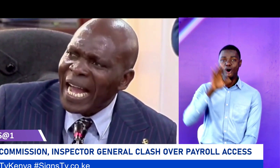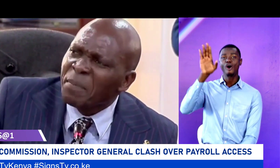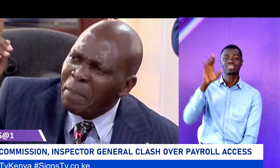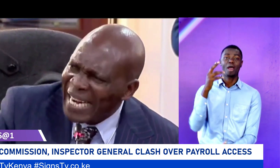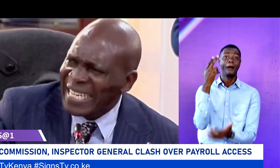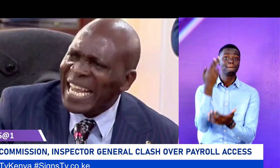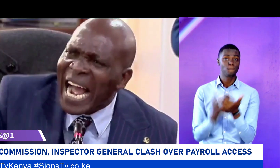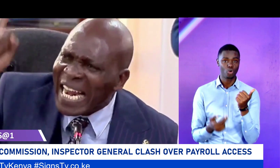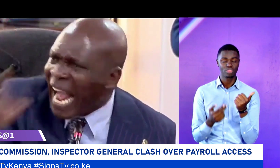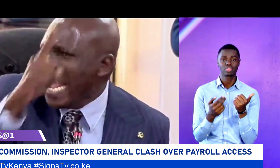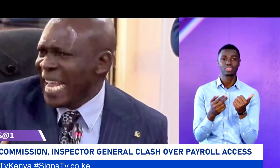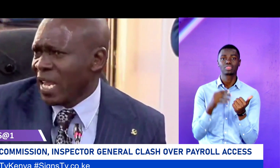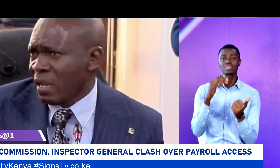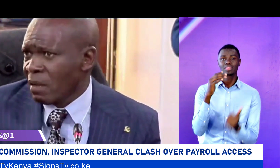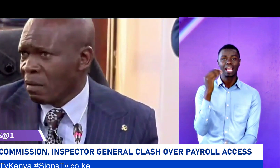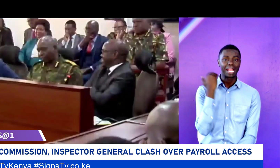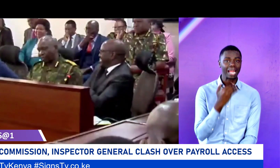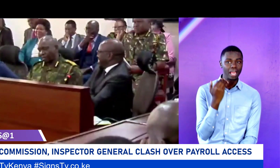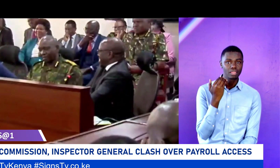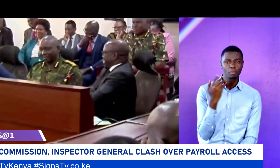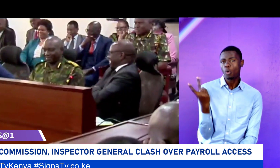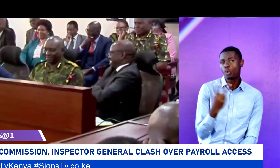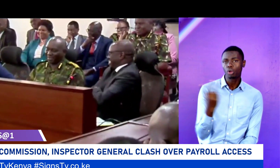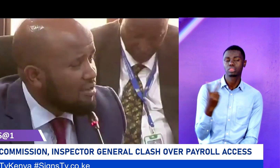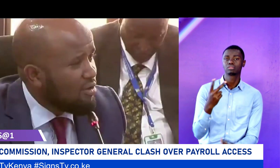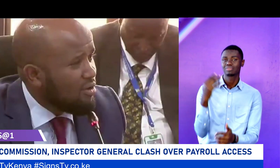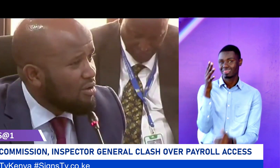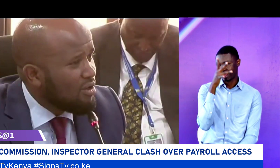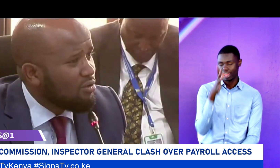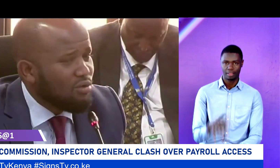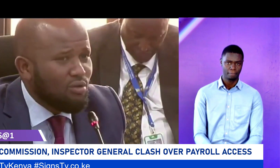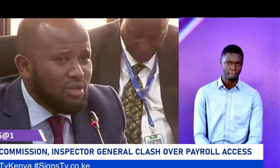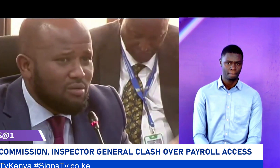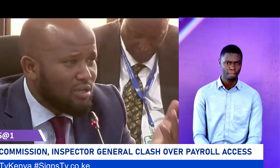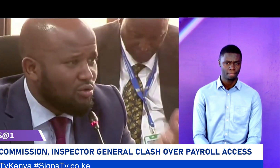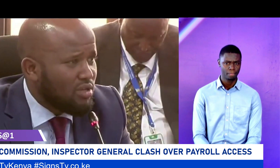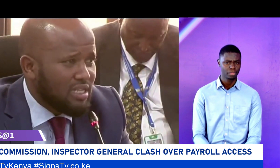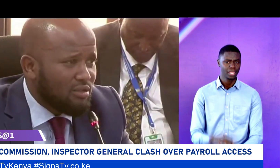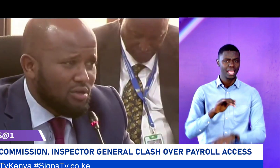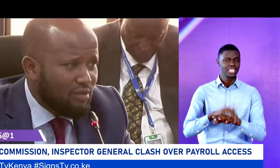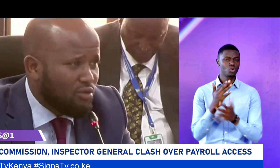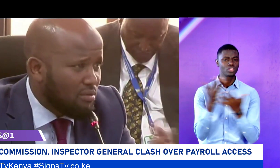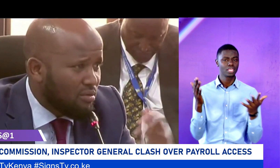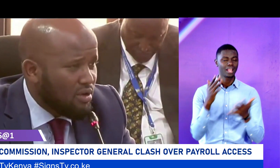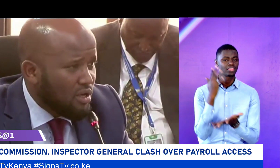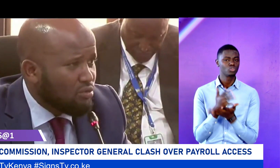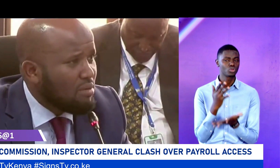and Bunnies are lying. You know, the good thing with the truth is that you don't have to